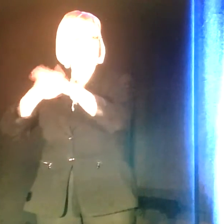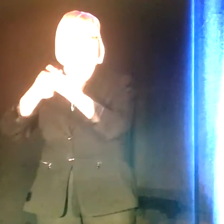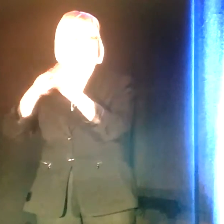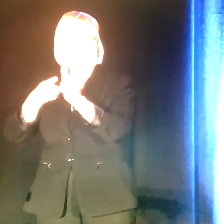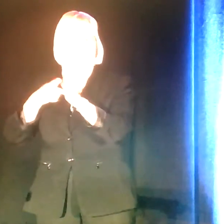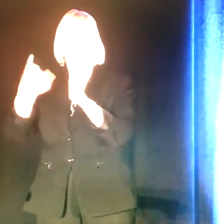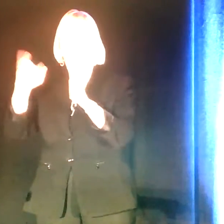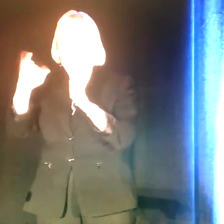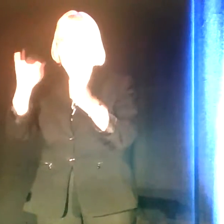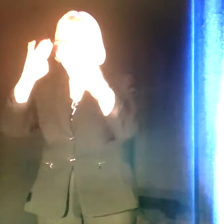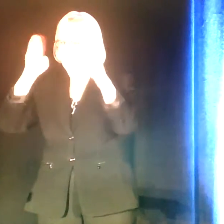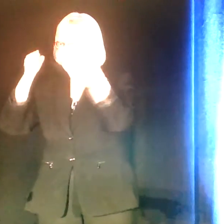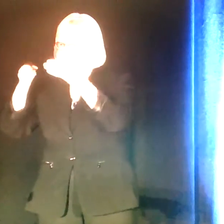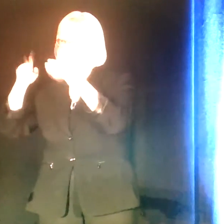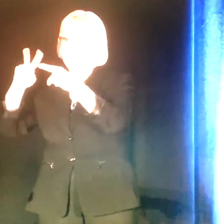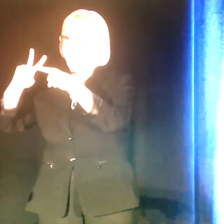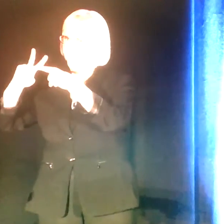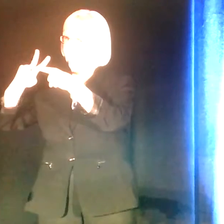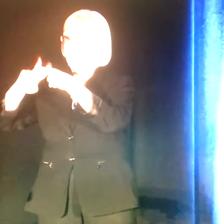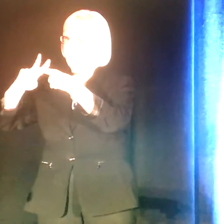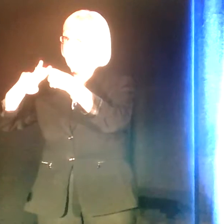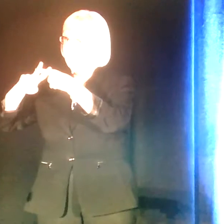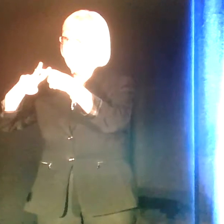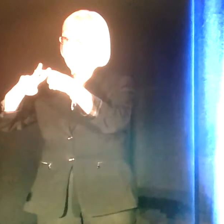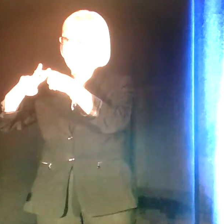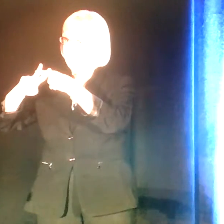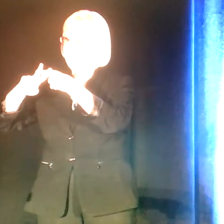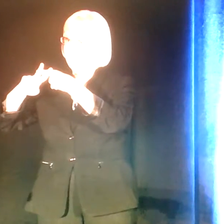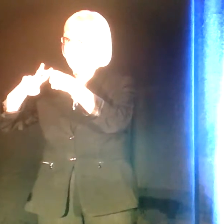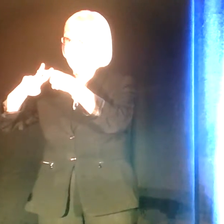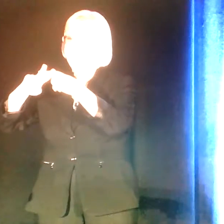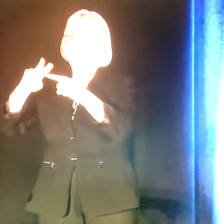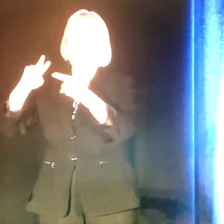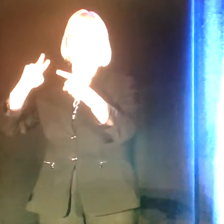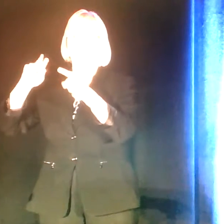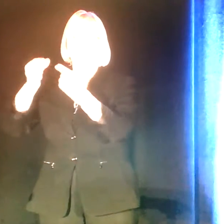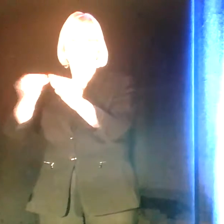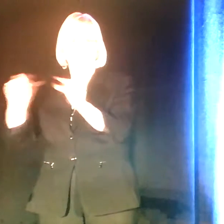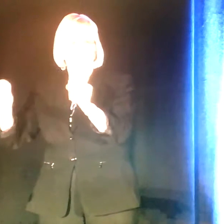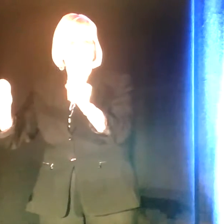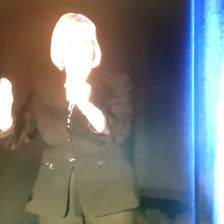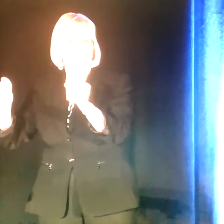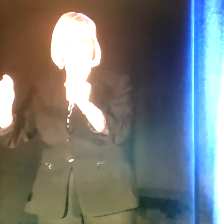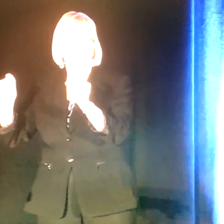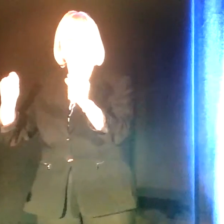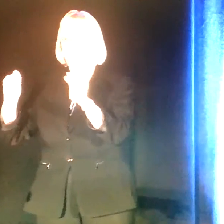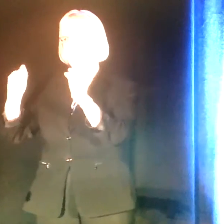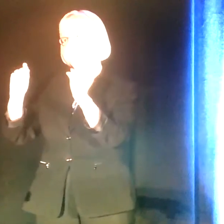The lean skills, it's more on the surface, like focusing on vocabulary and